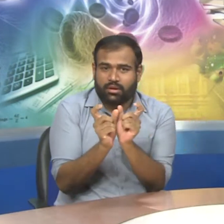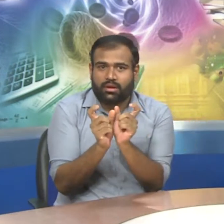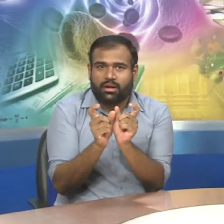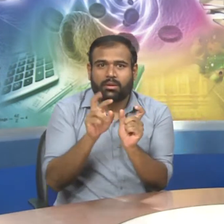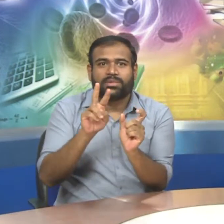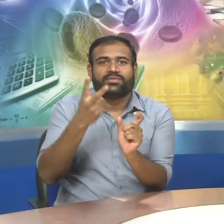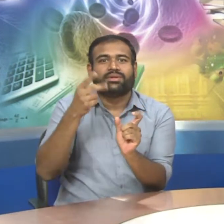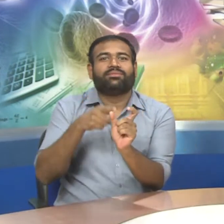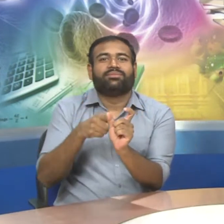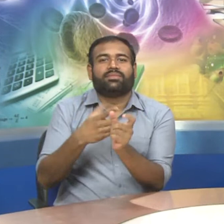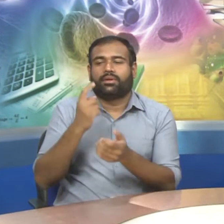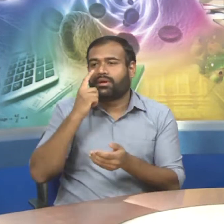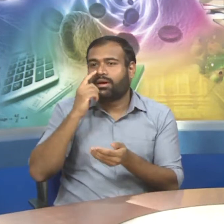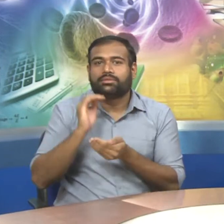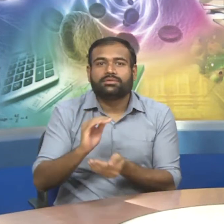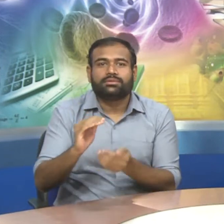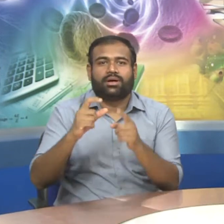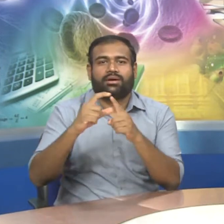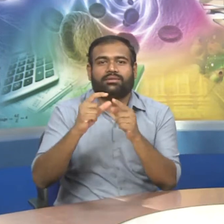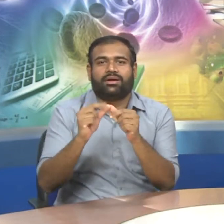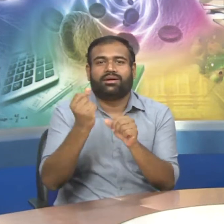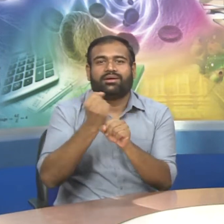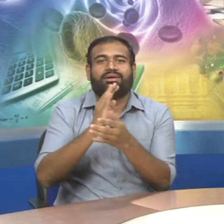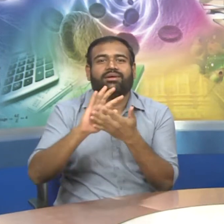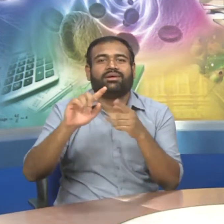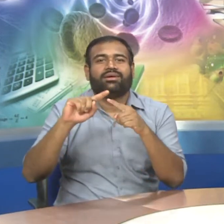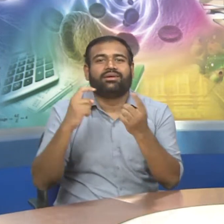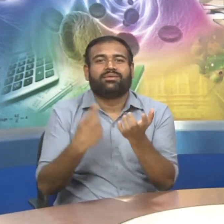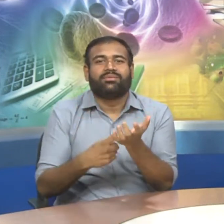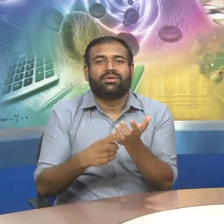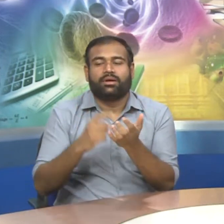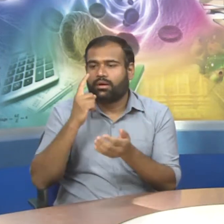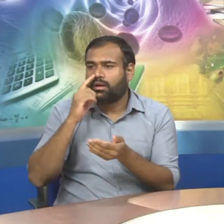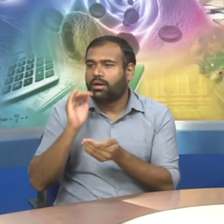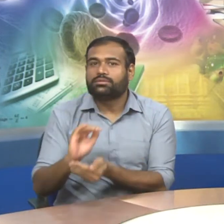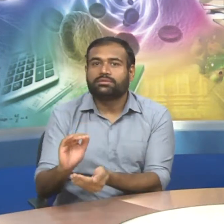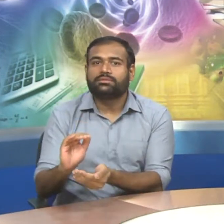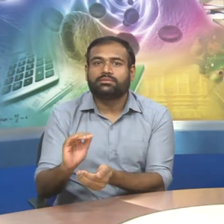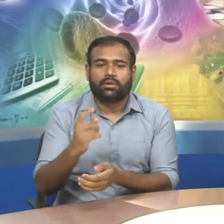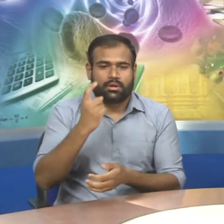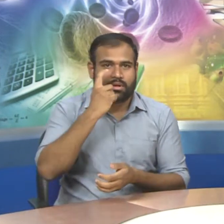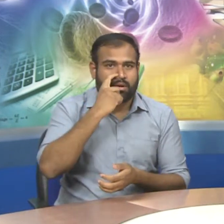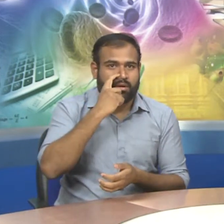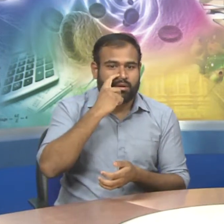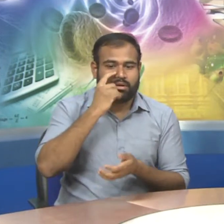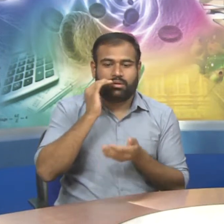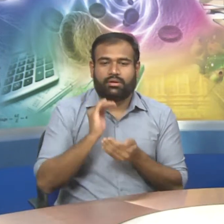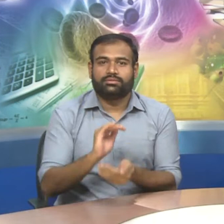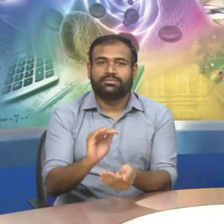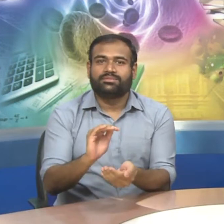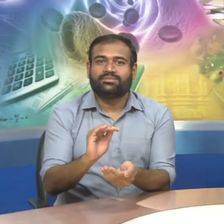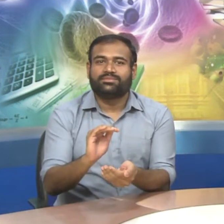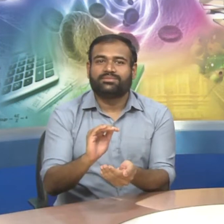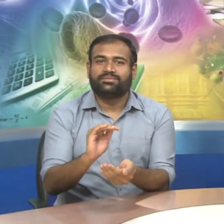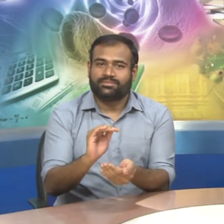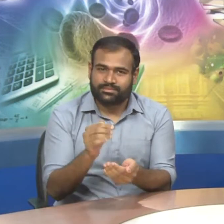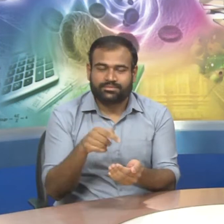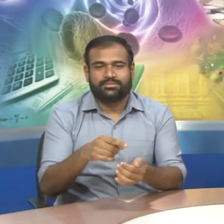Means female, sign of female, and then born. So these two signs, when you are doing together,